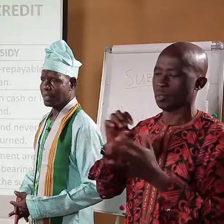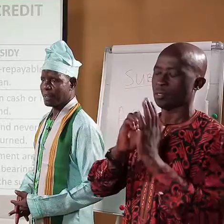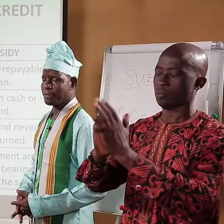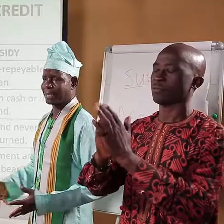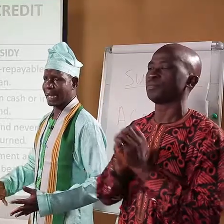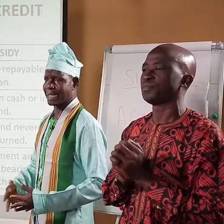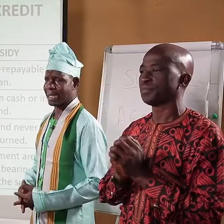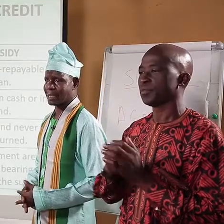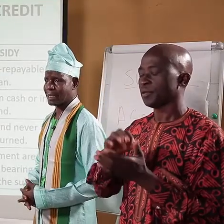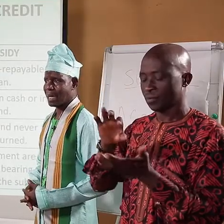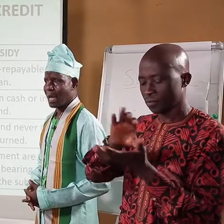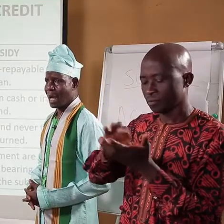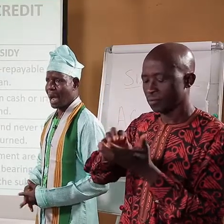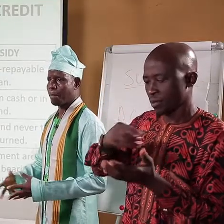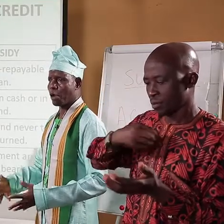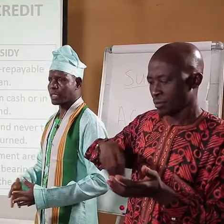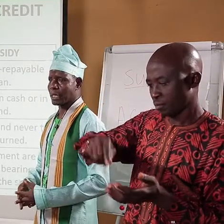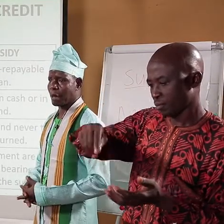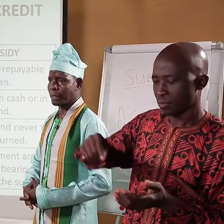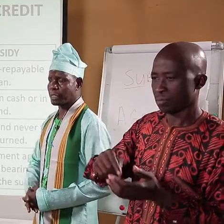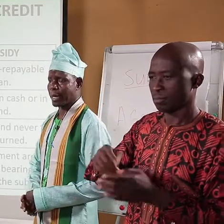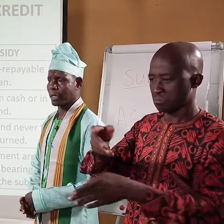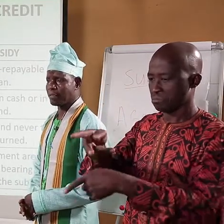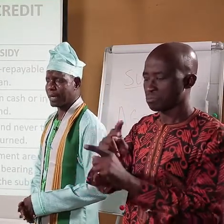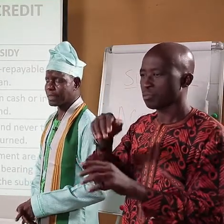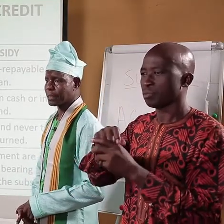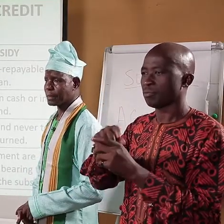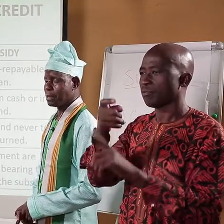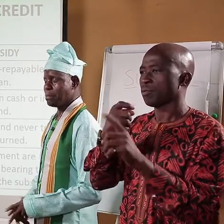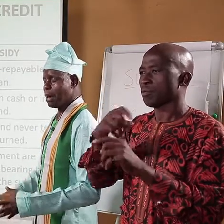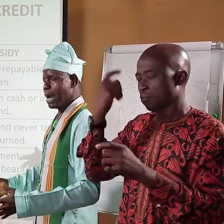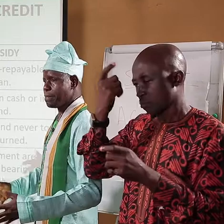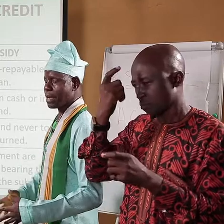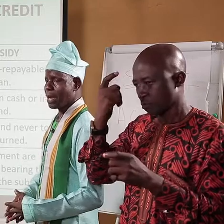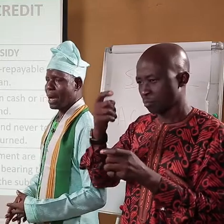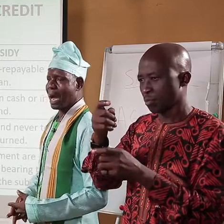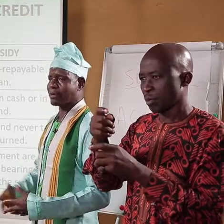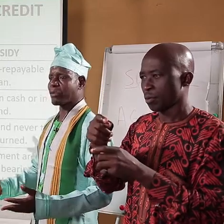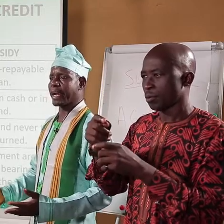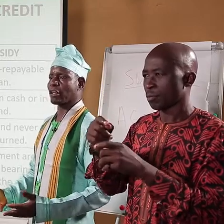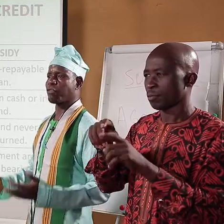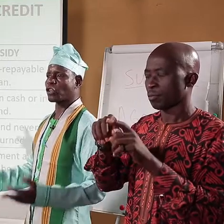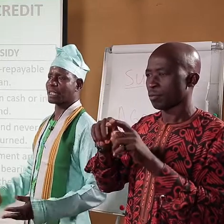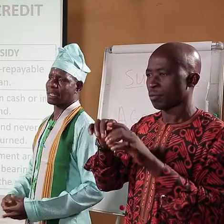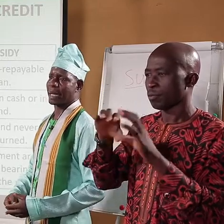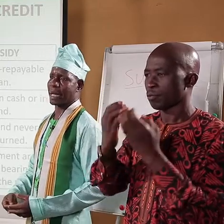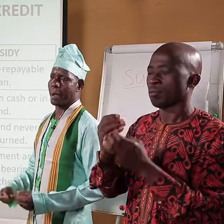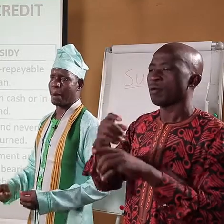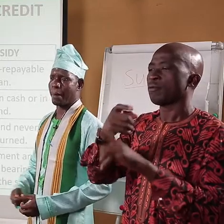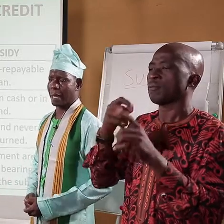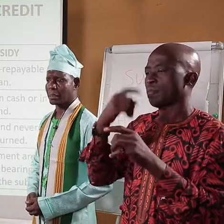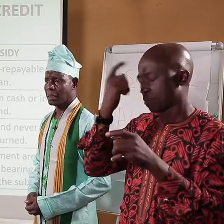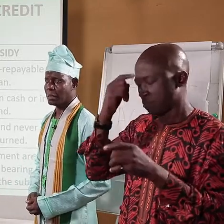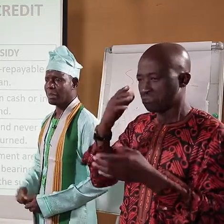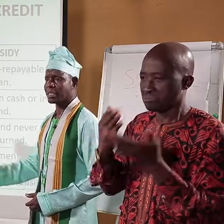Example, fertilizers are bought in the companies by the government, maybe at the rate of 40,000 naira